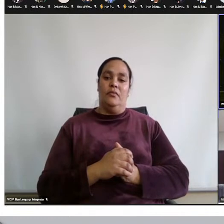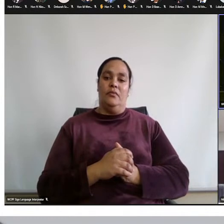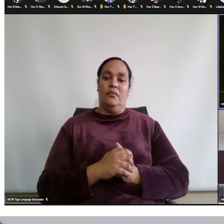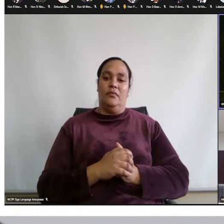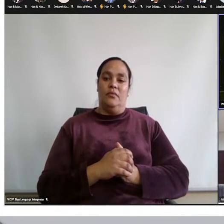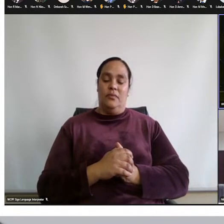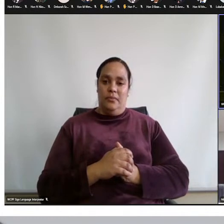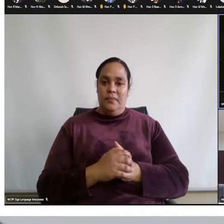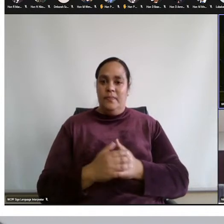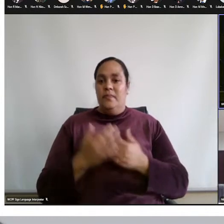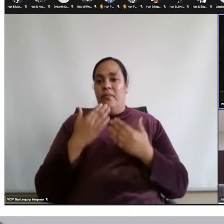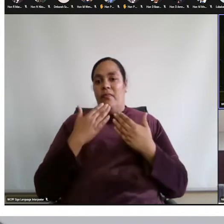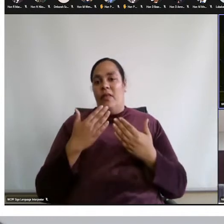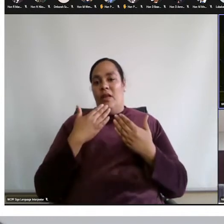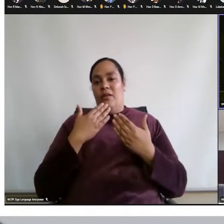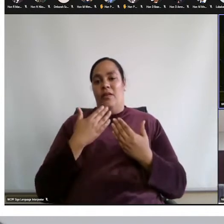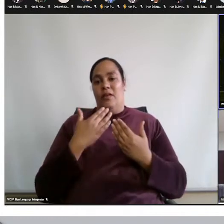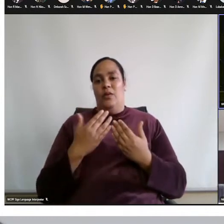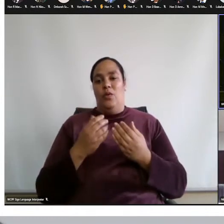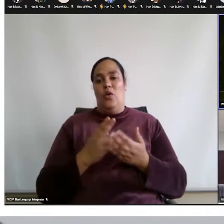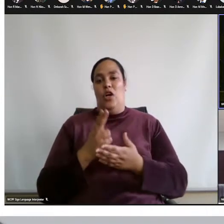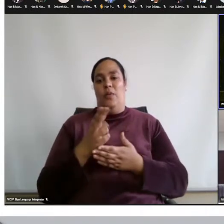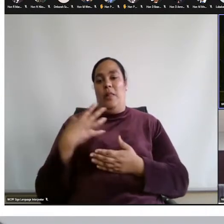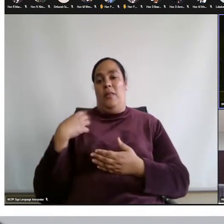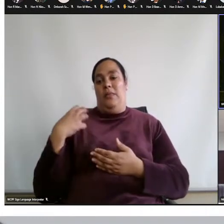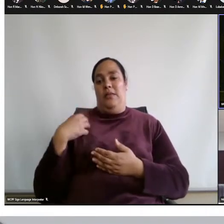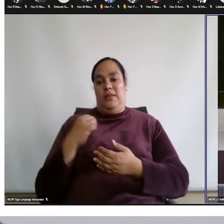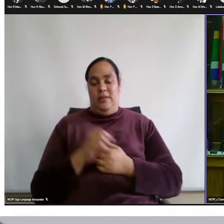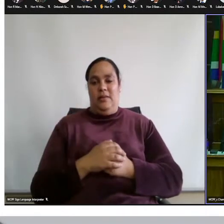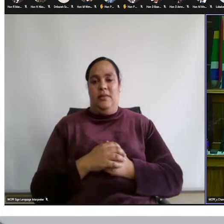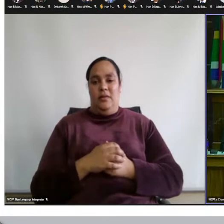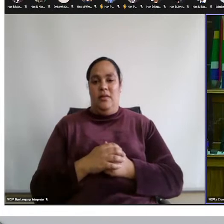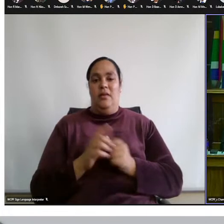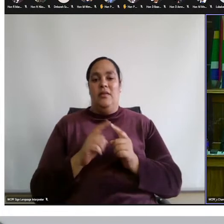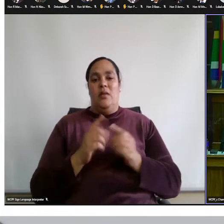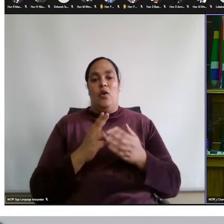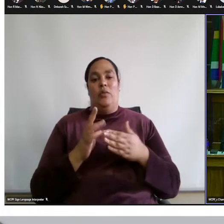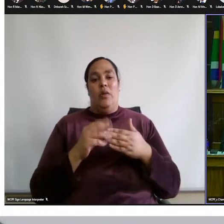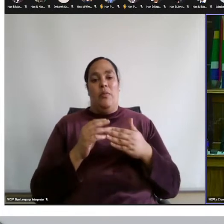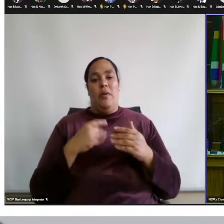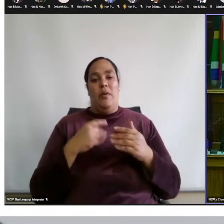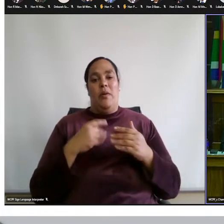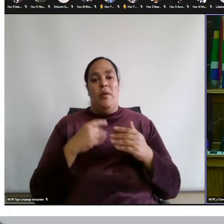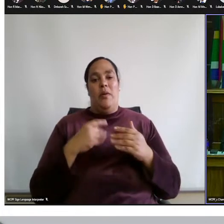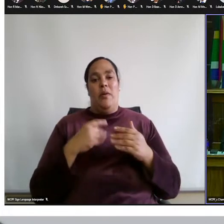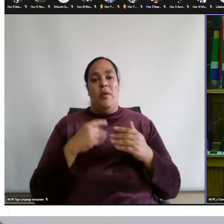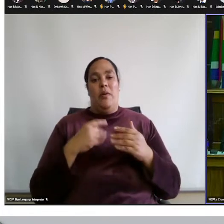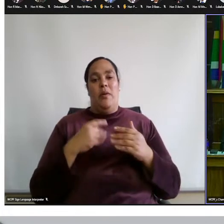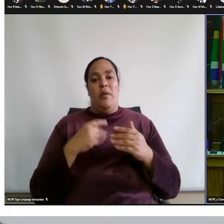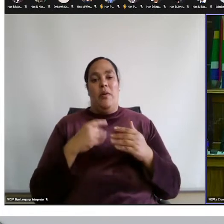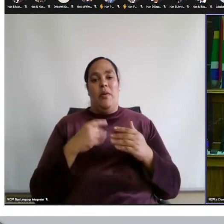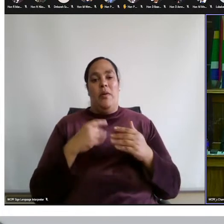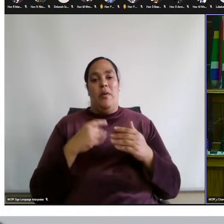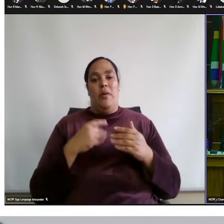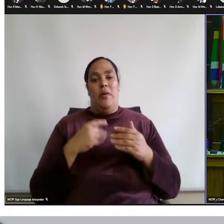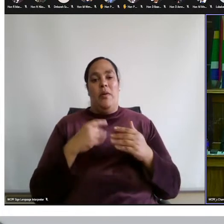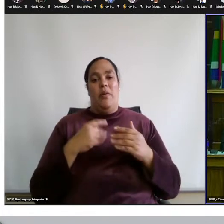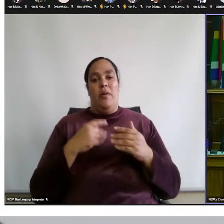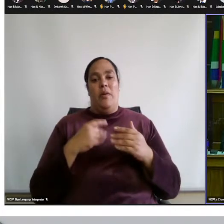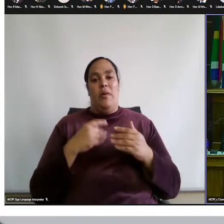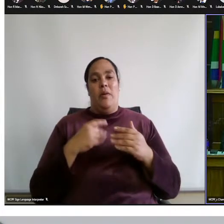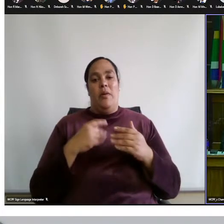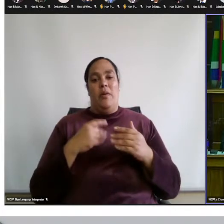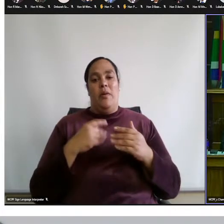Thank you, Honourable Minister. Honourable members, I recognize the Honourable Van der